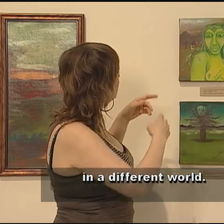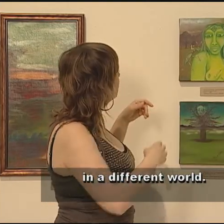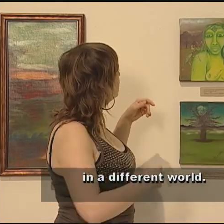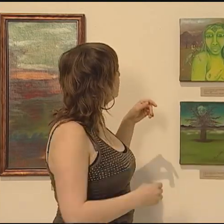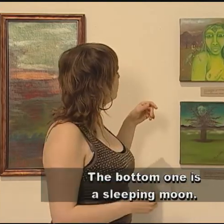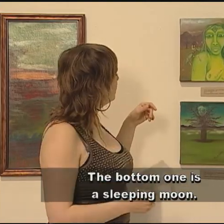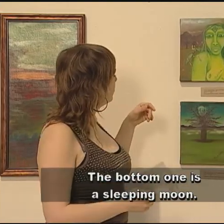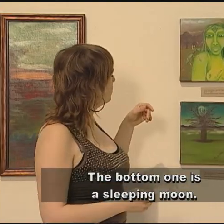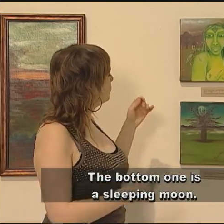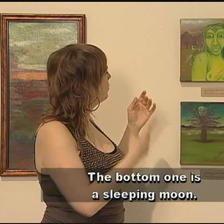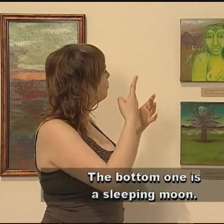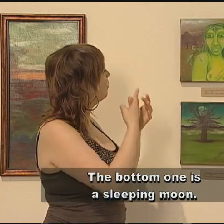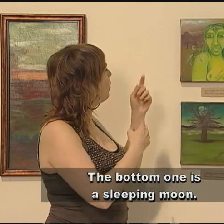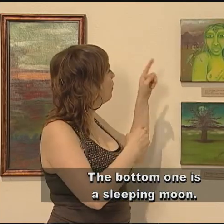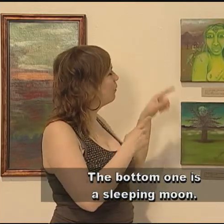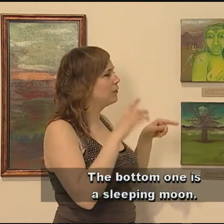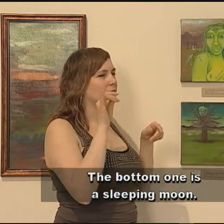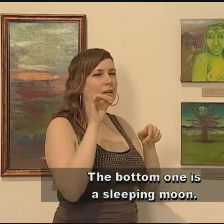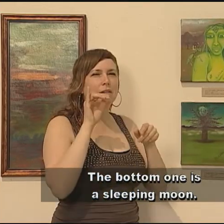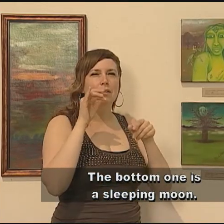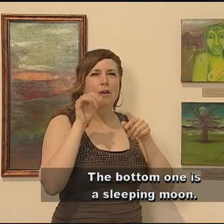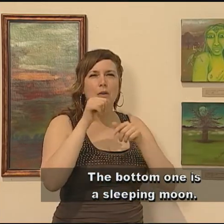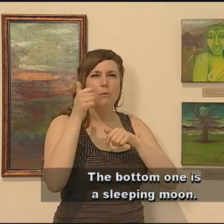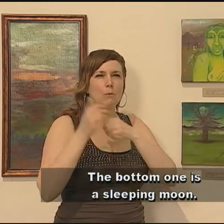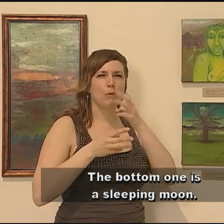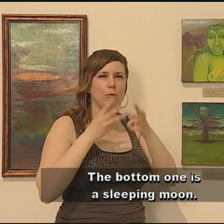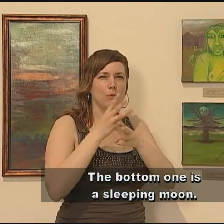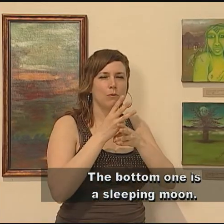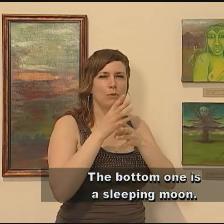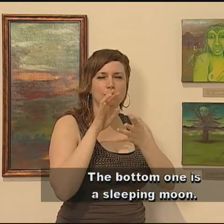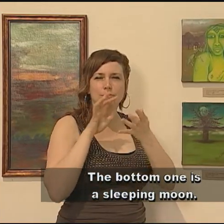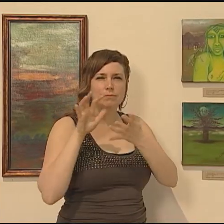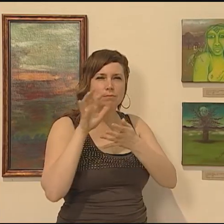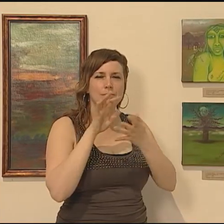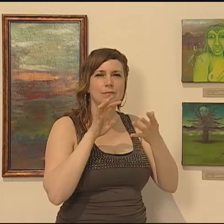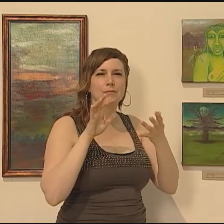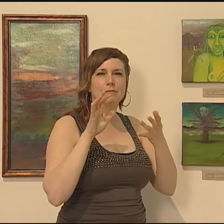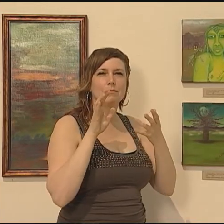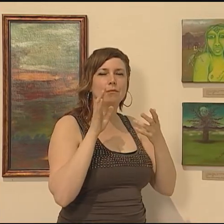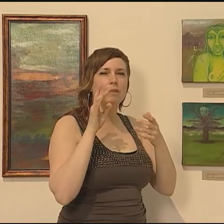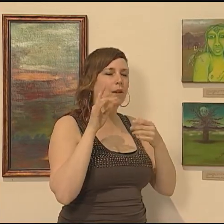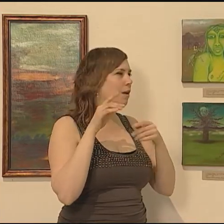world. The bottom one is a sleeping moon.